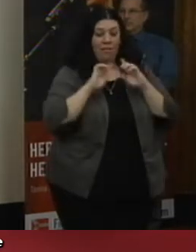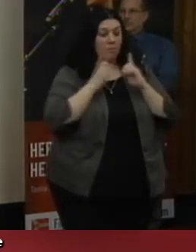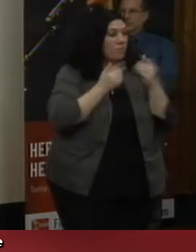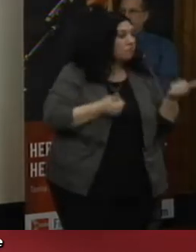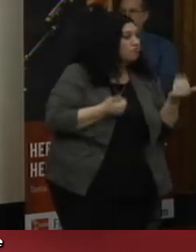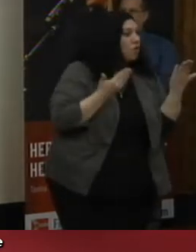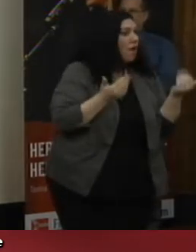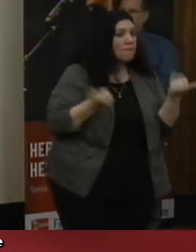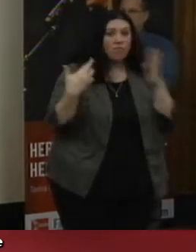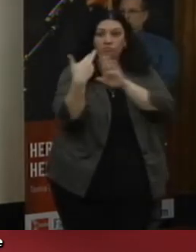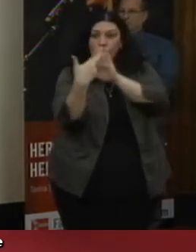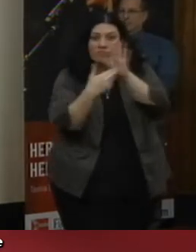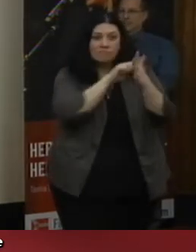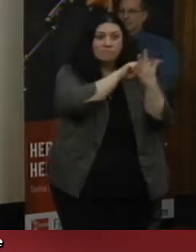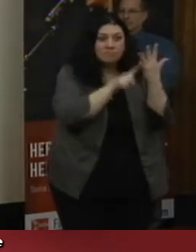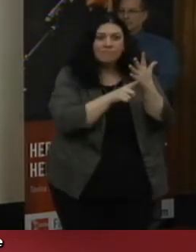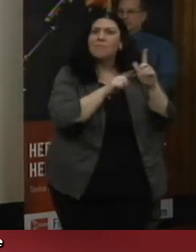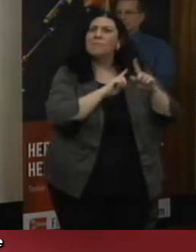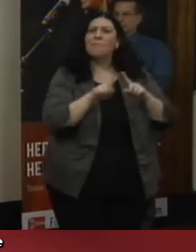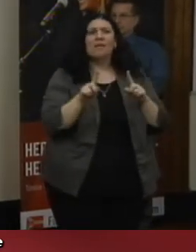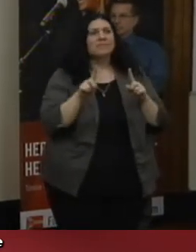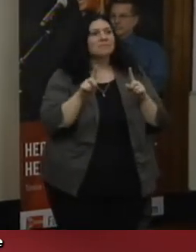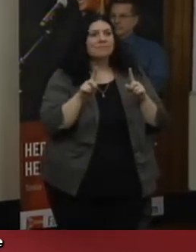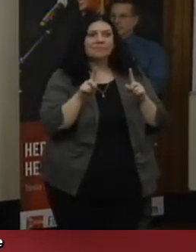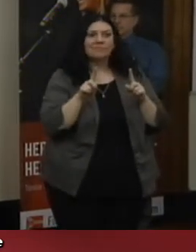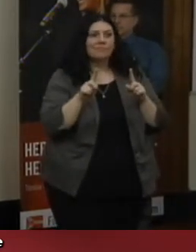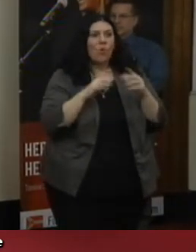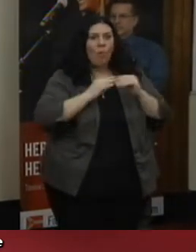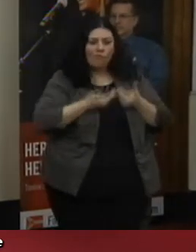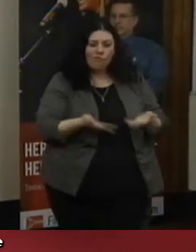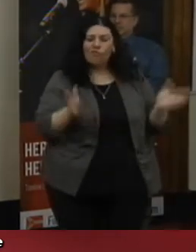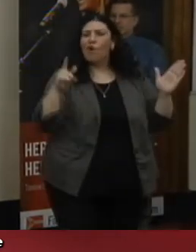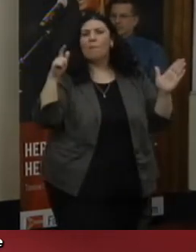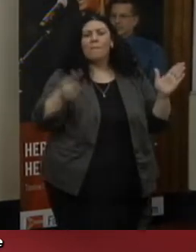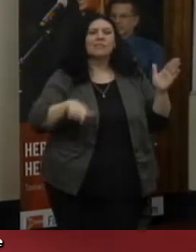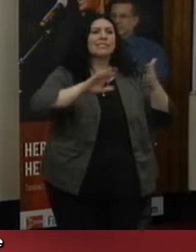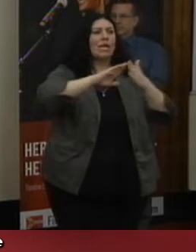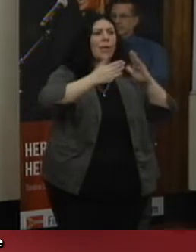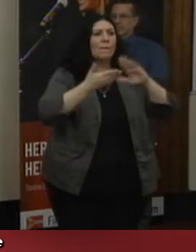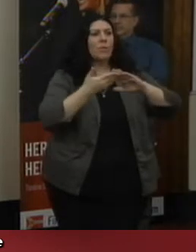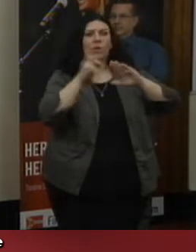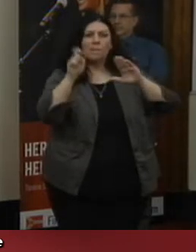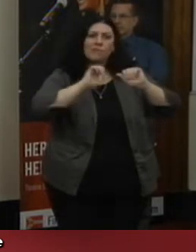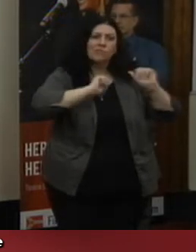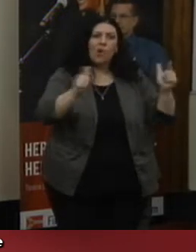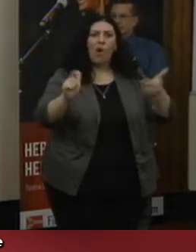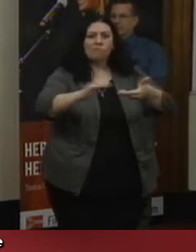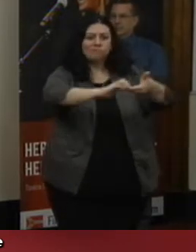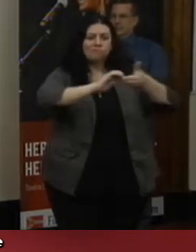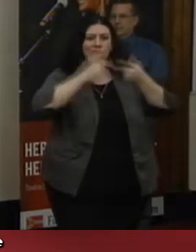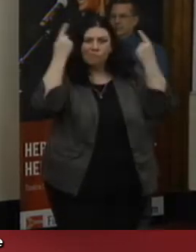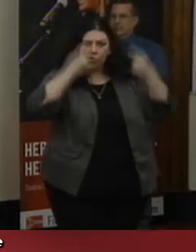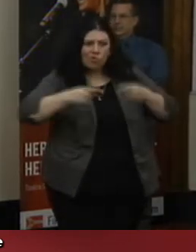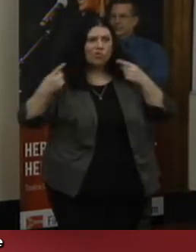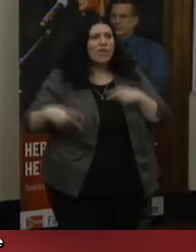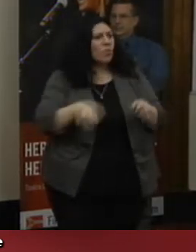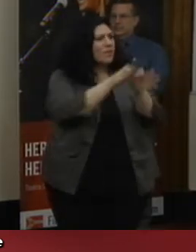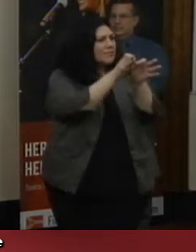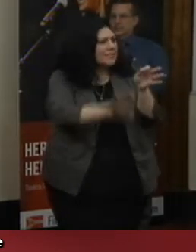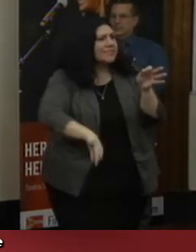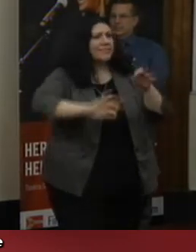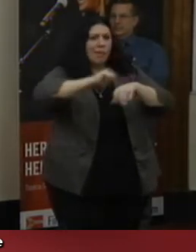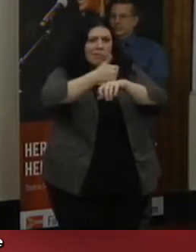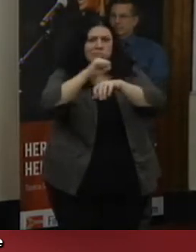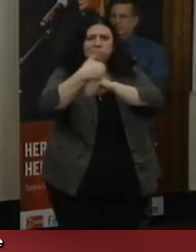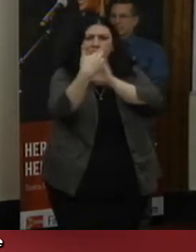recommendations and regulations, but this has to be a community-level response. So Those simple preventive measures that we keep emphasizing